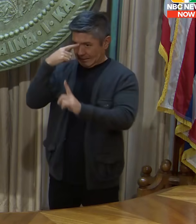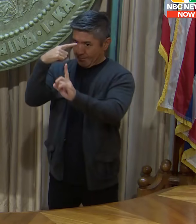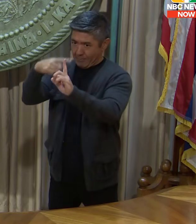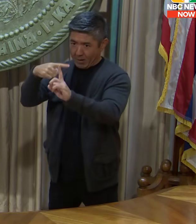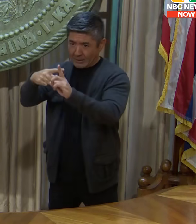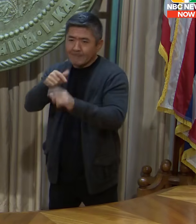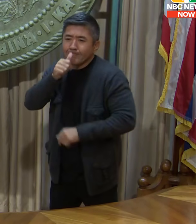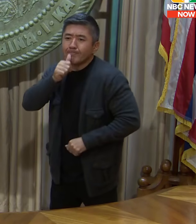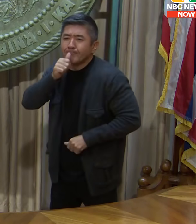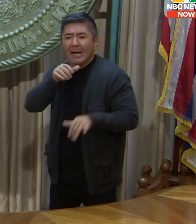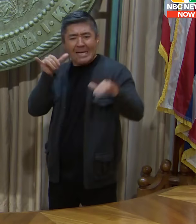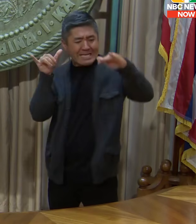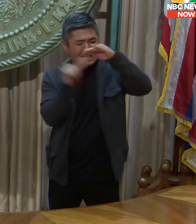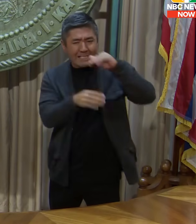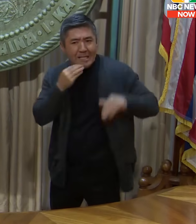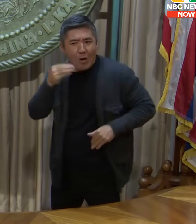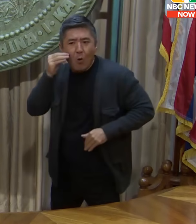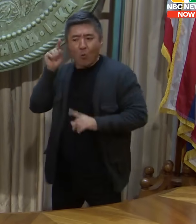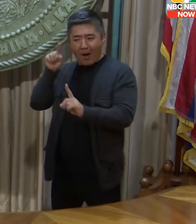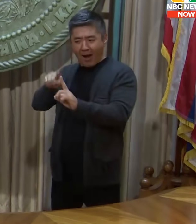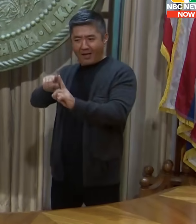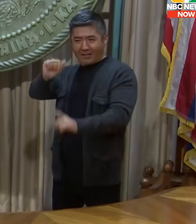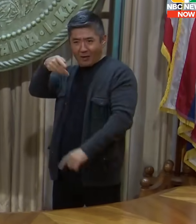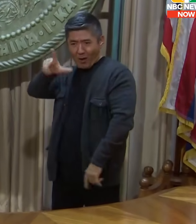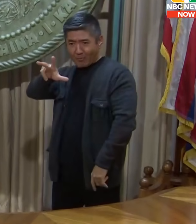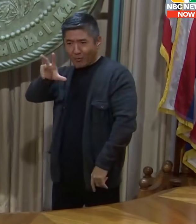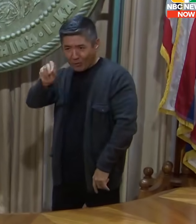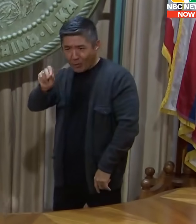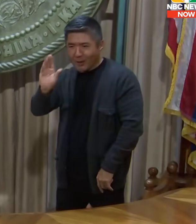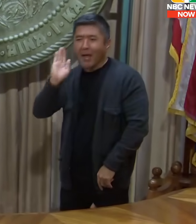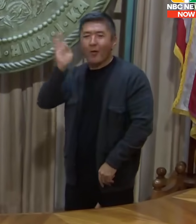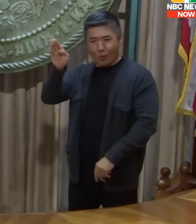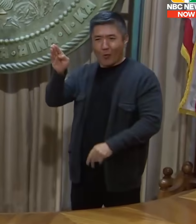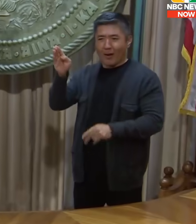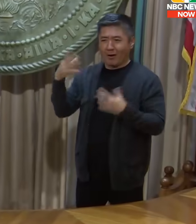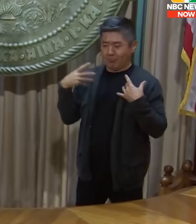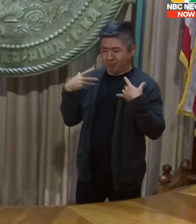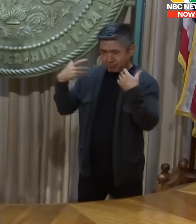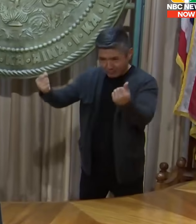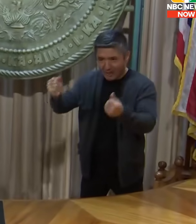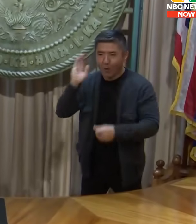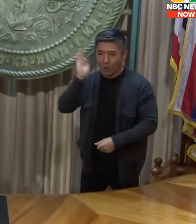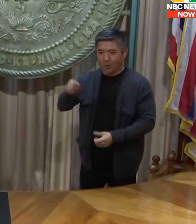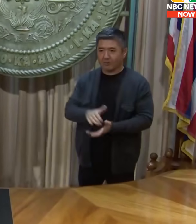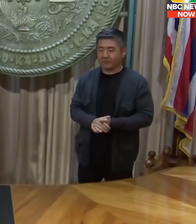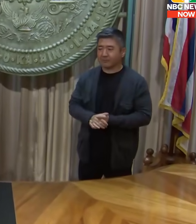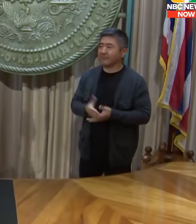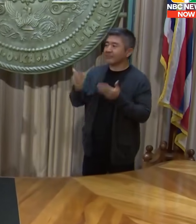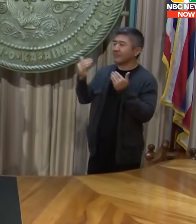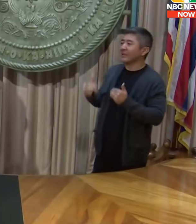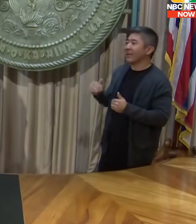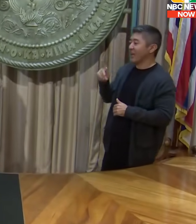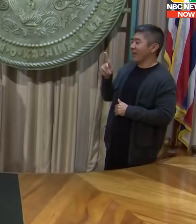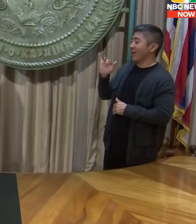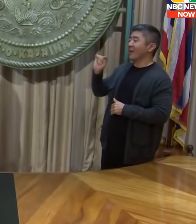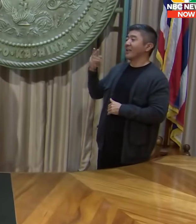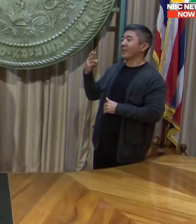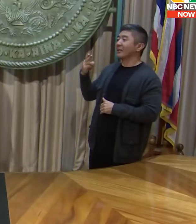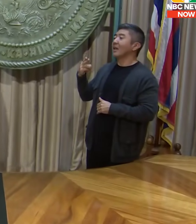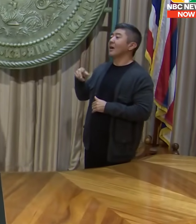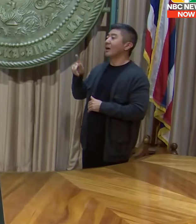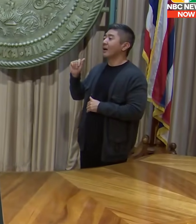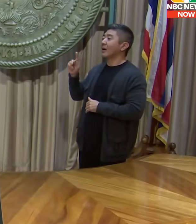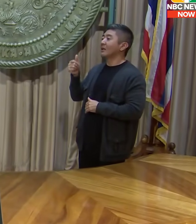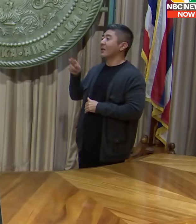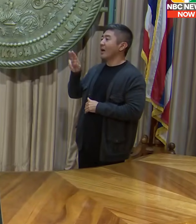we'll get through this. Take care. Thank you, Lieutenant Governor. Our next speaker, Tim Sakahara, Public Information Officer, Department